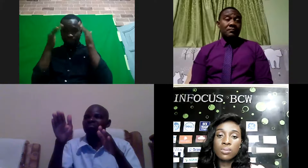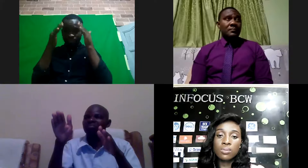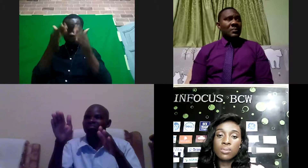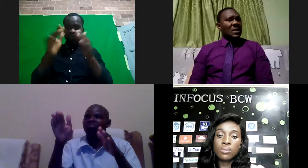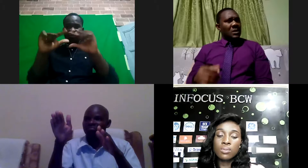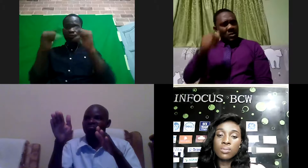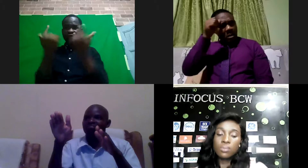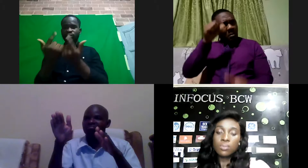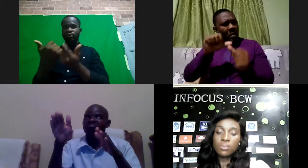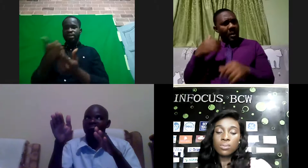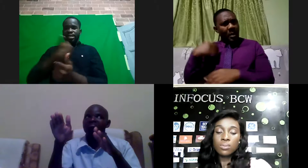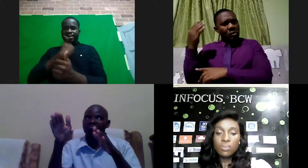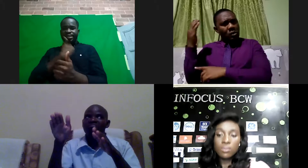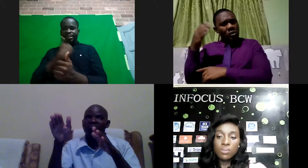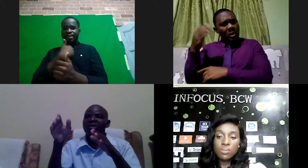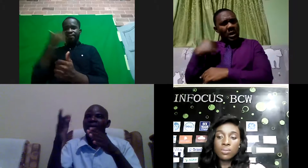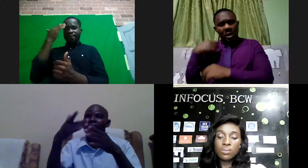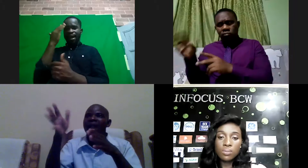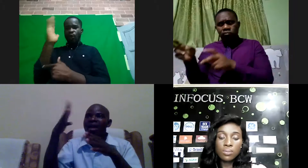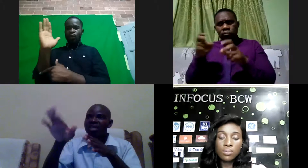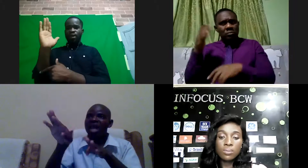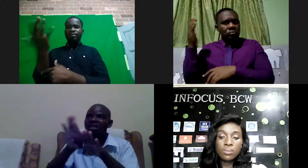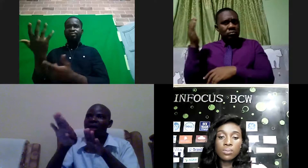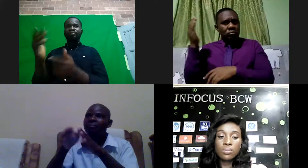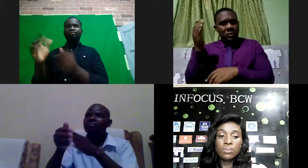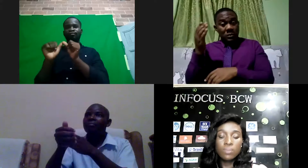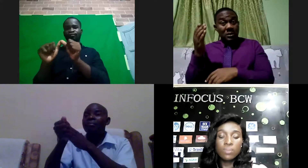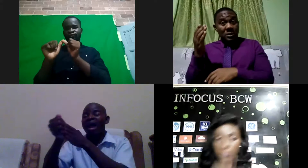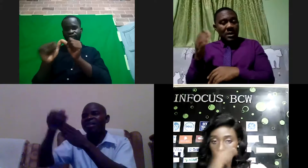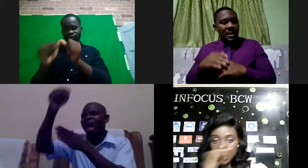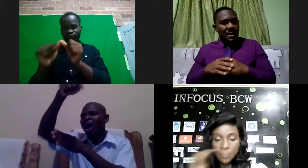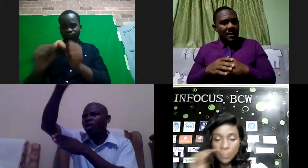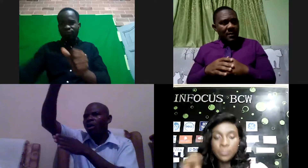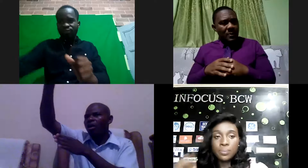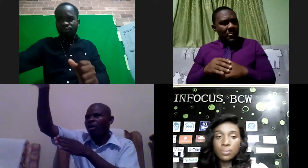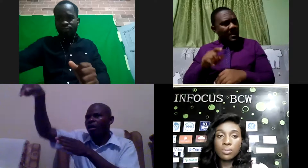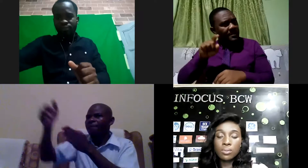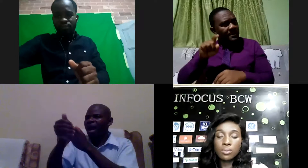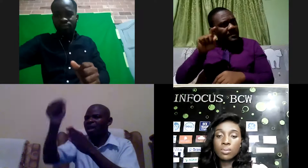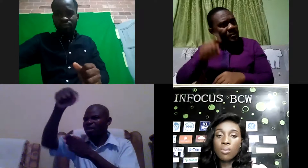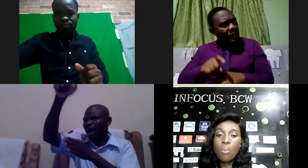I think we should have a continuous awareness on parents,